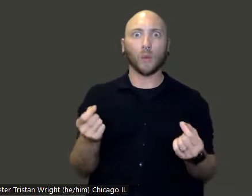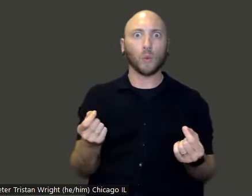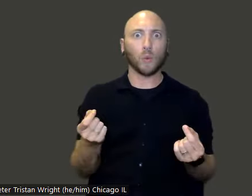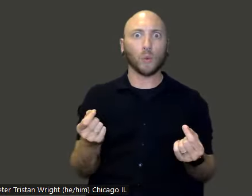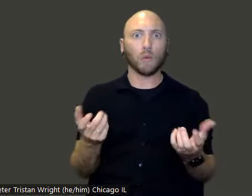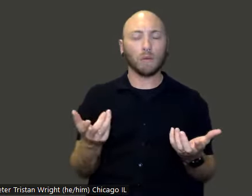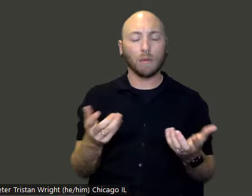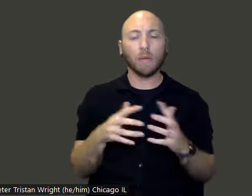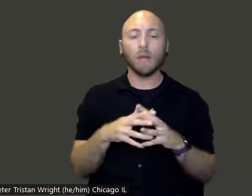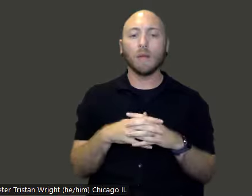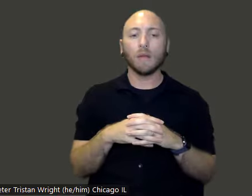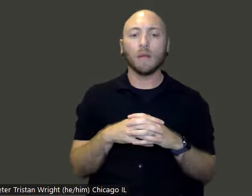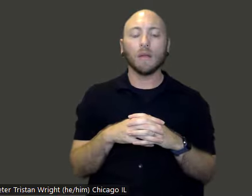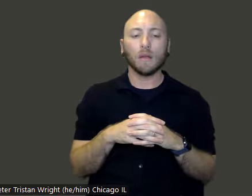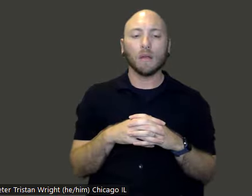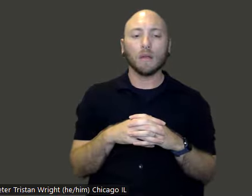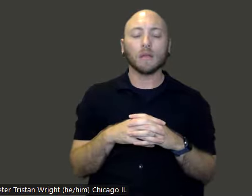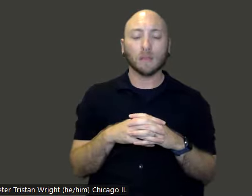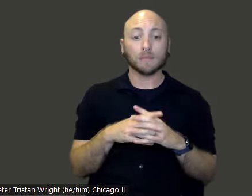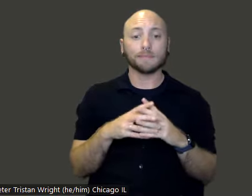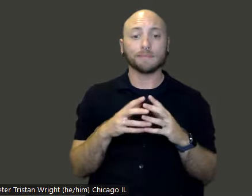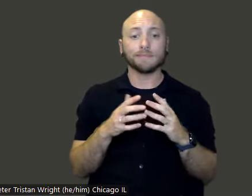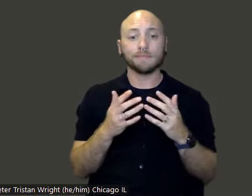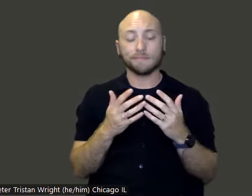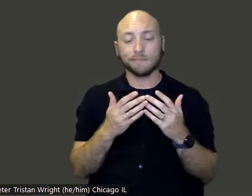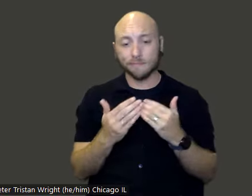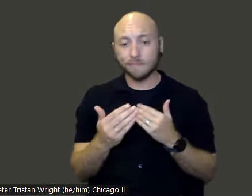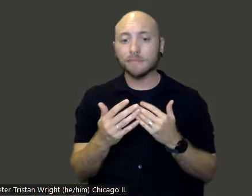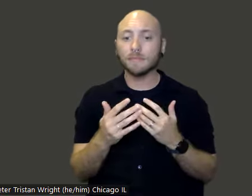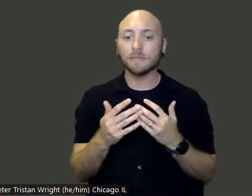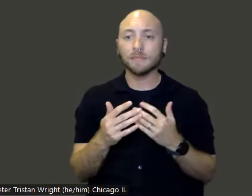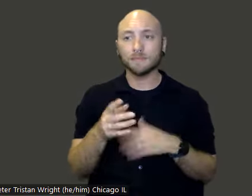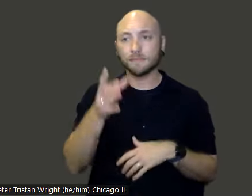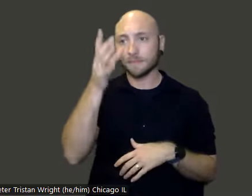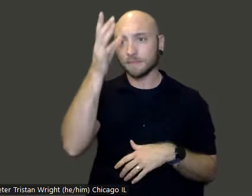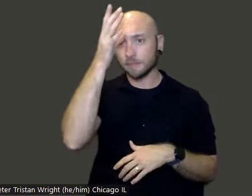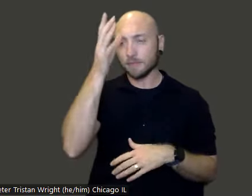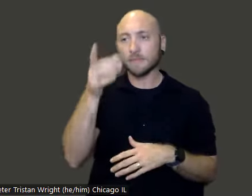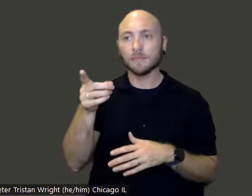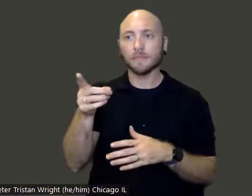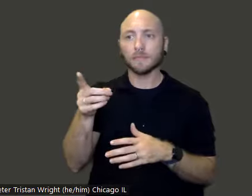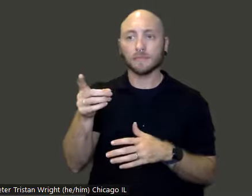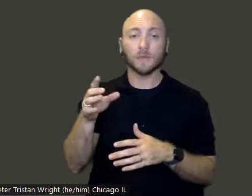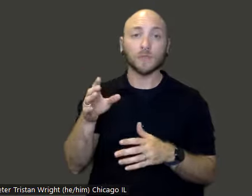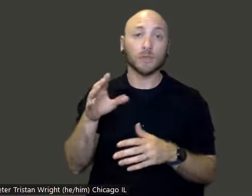I there on I you know my dad went to jail.